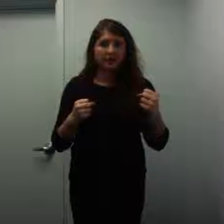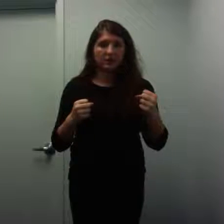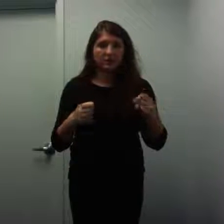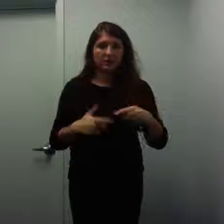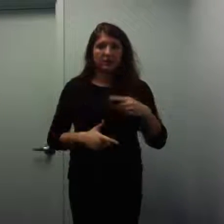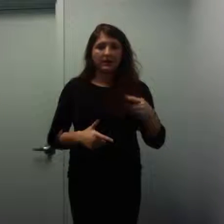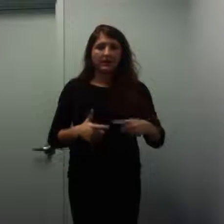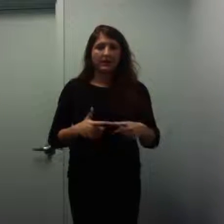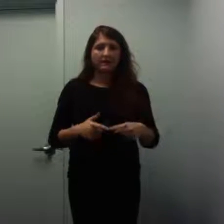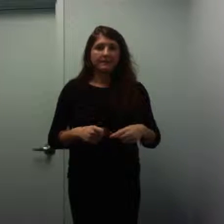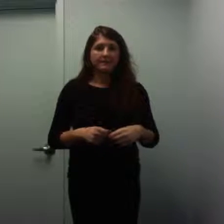take those